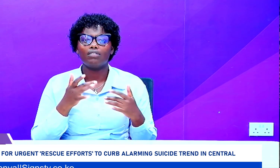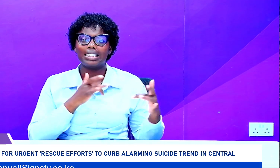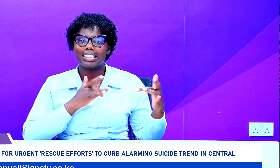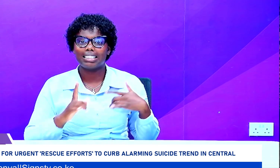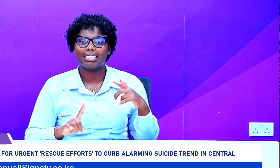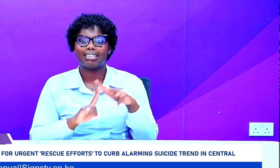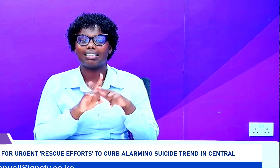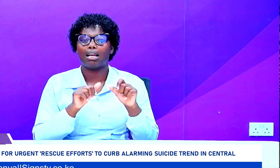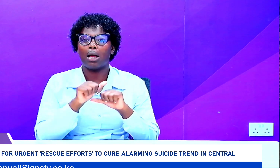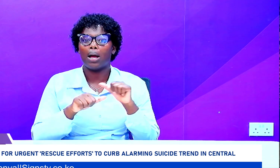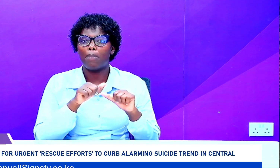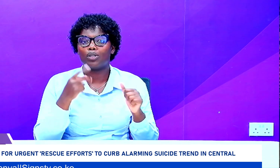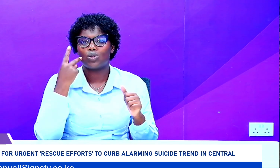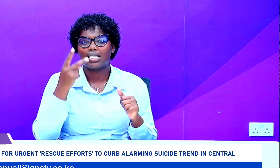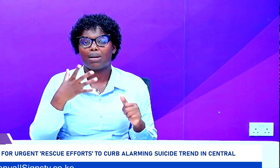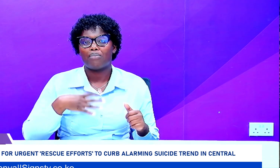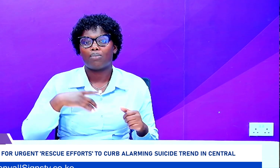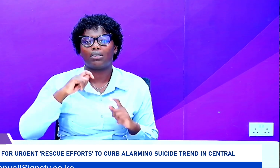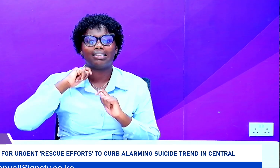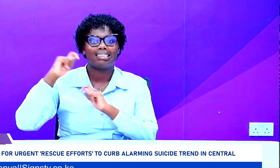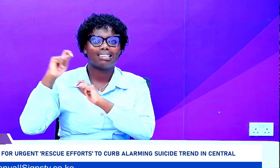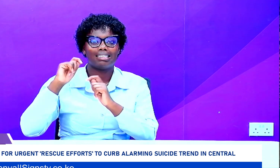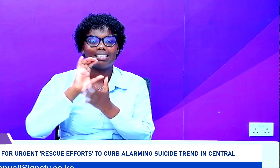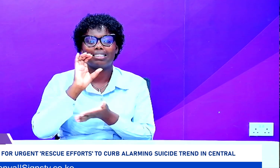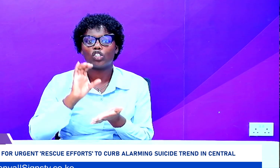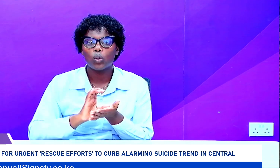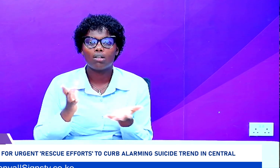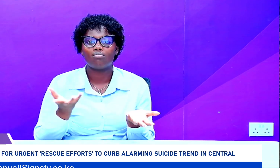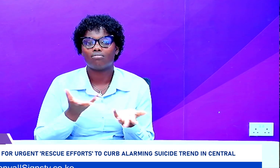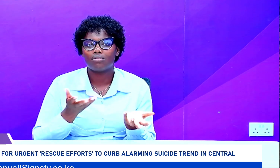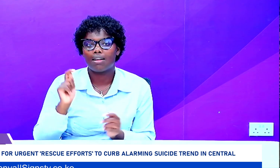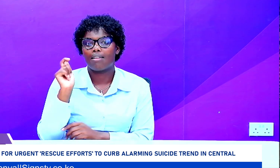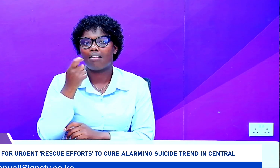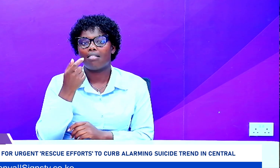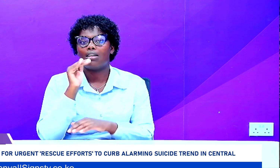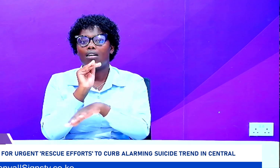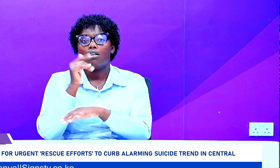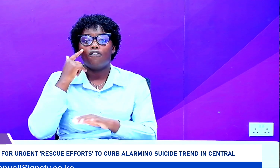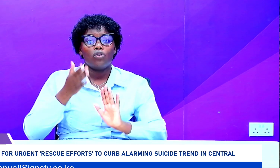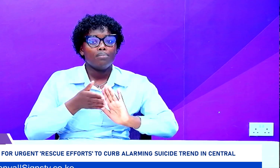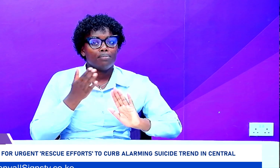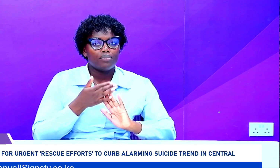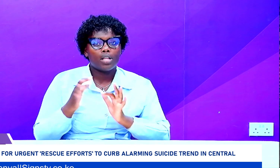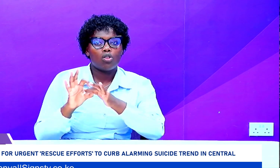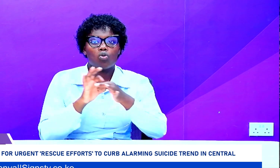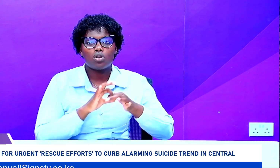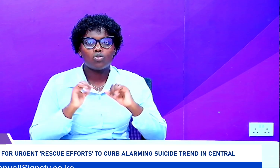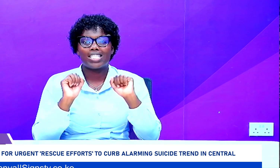Cabinet Secretary for Roads and Transport, Kipchumba Murkomen, has voiced deep concern over the alarming trend of